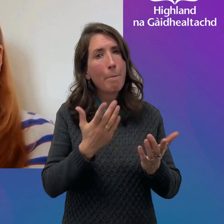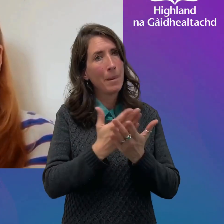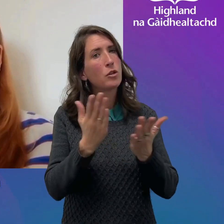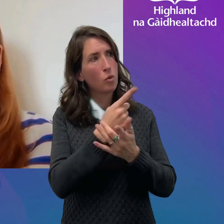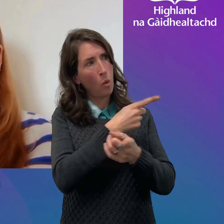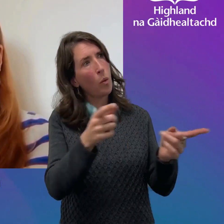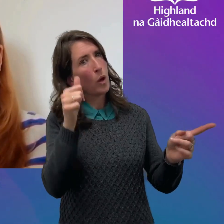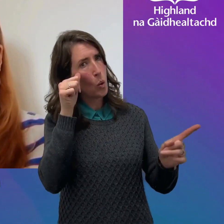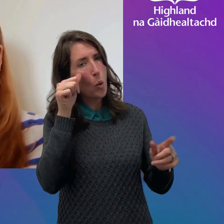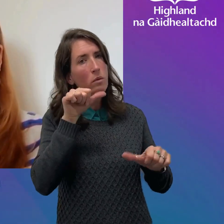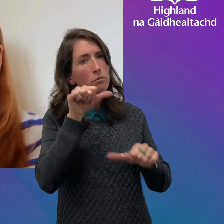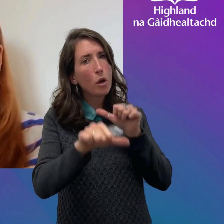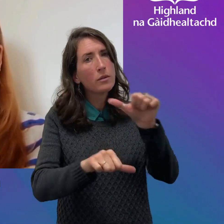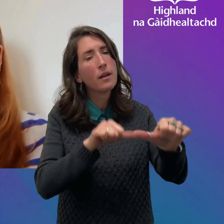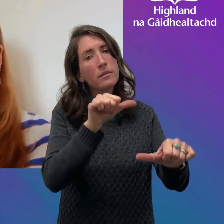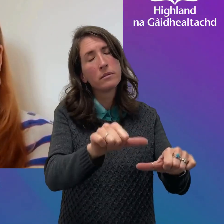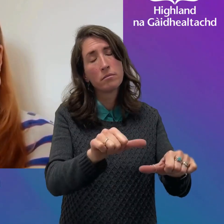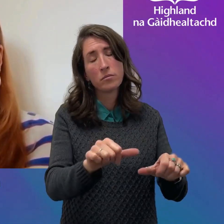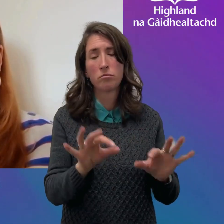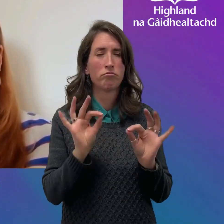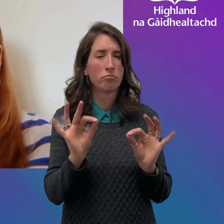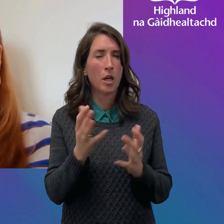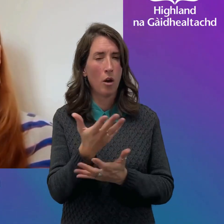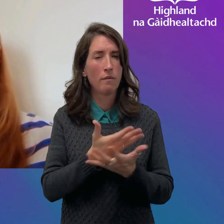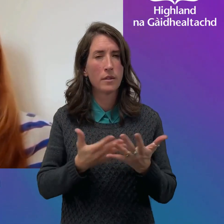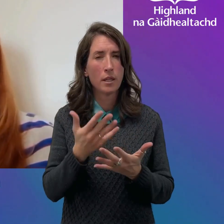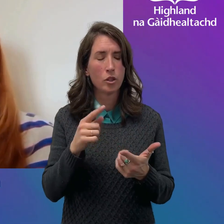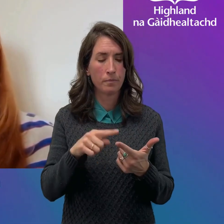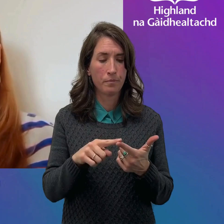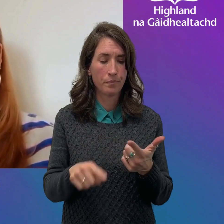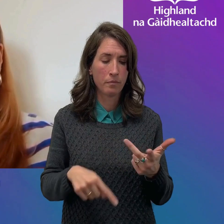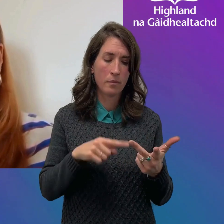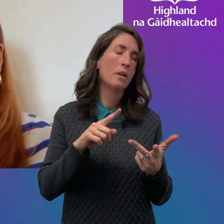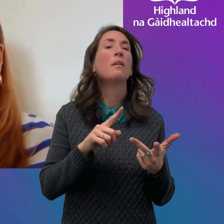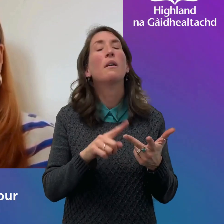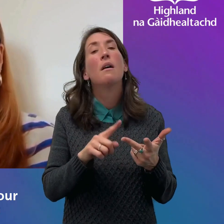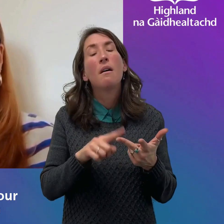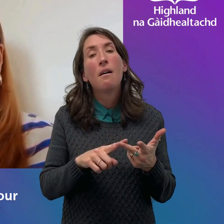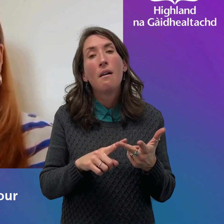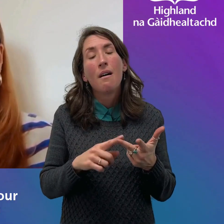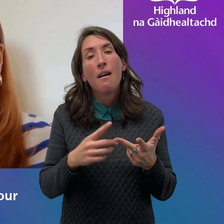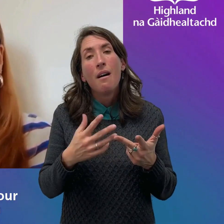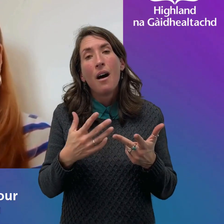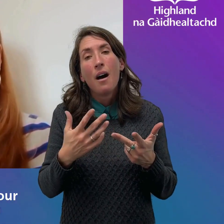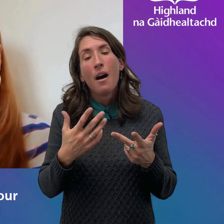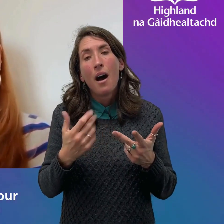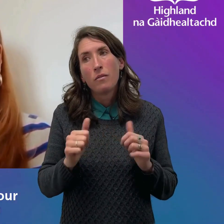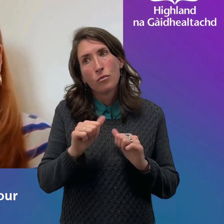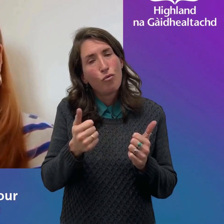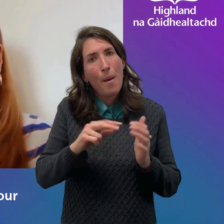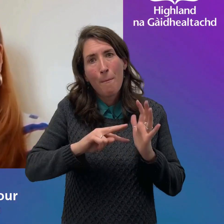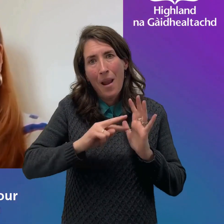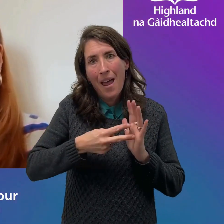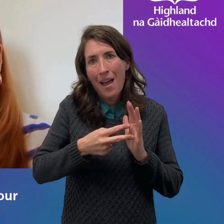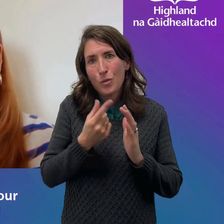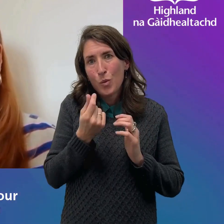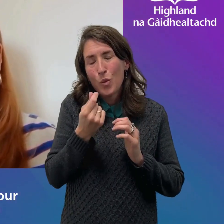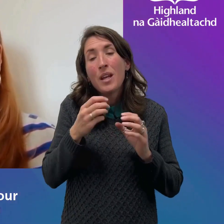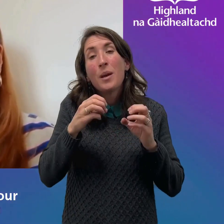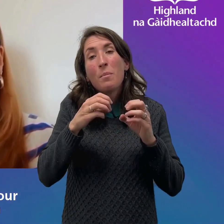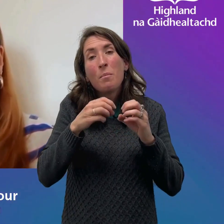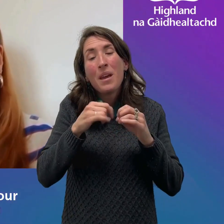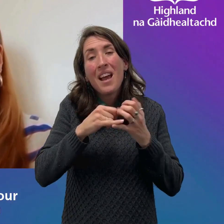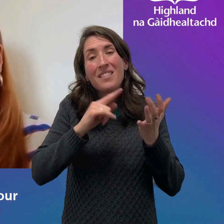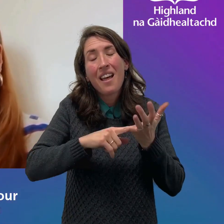We had a really good plan coming forward so we've in partnership with Highland Council we've got